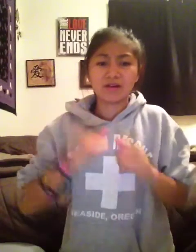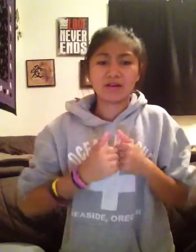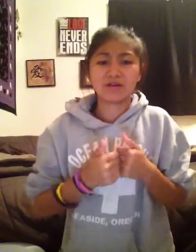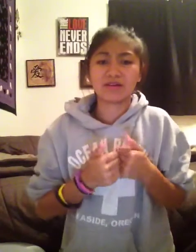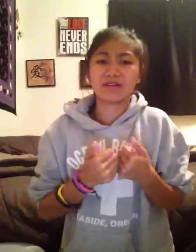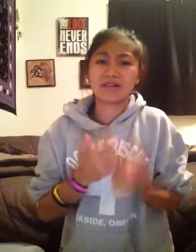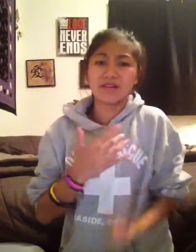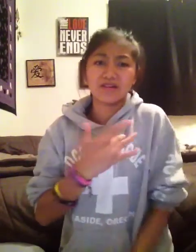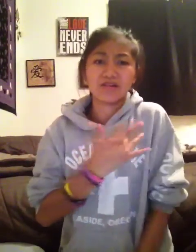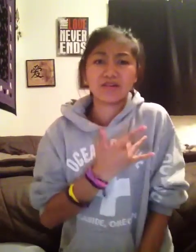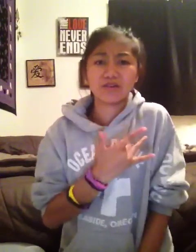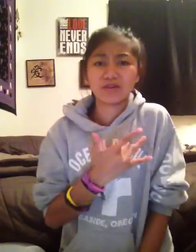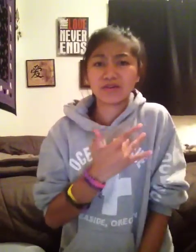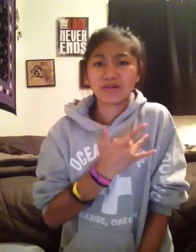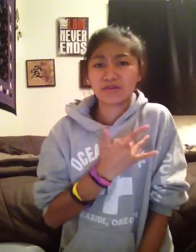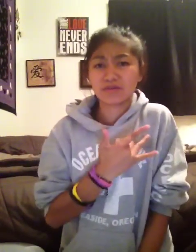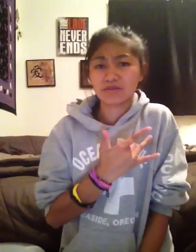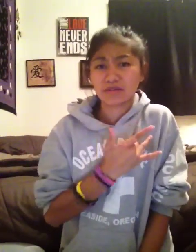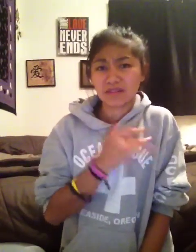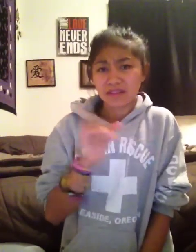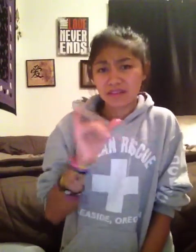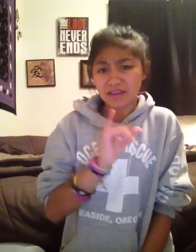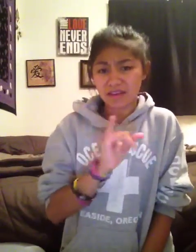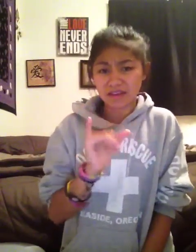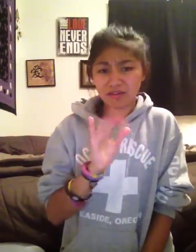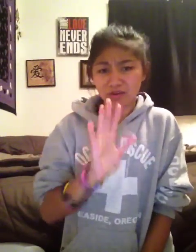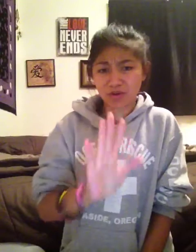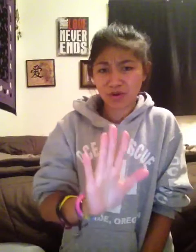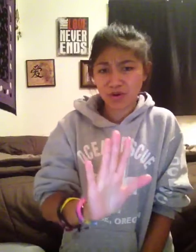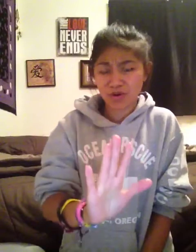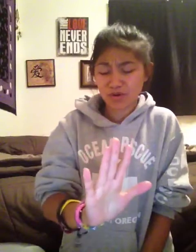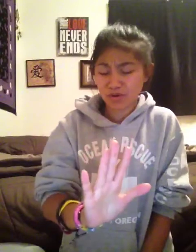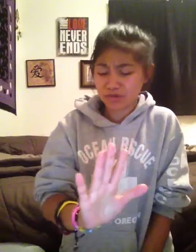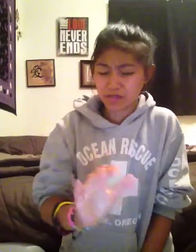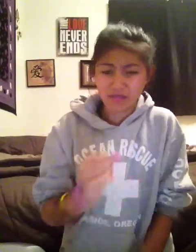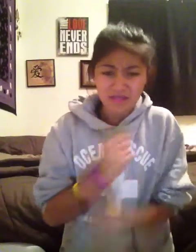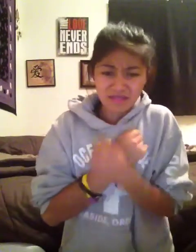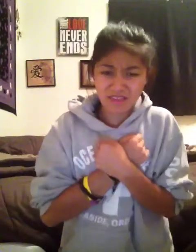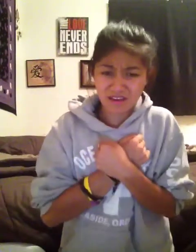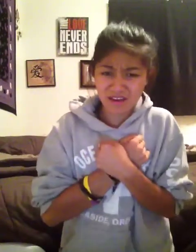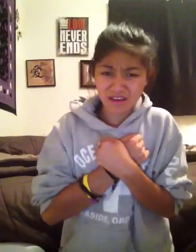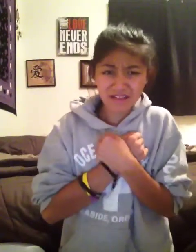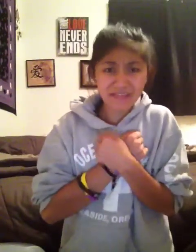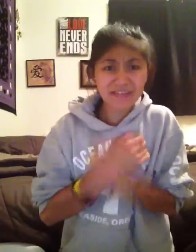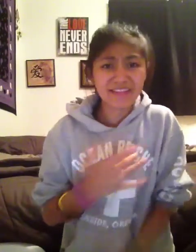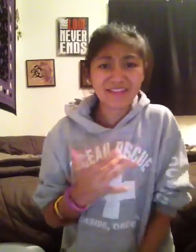could a heart like yours ever love a